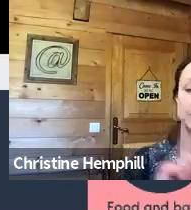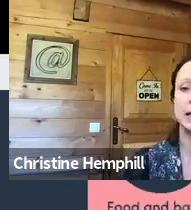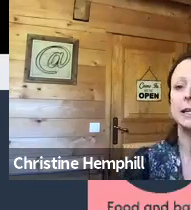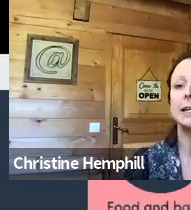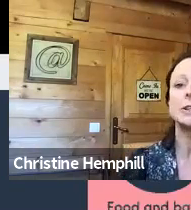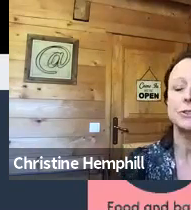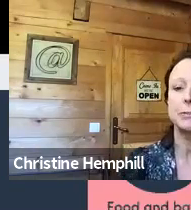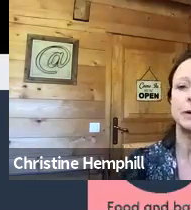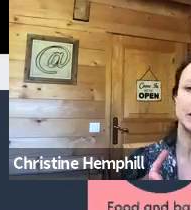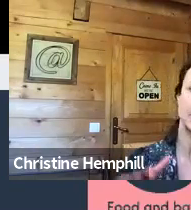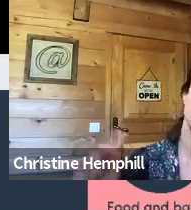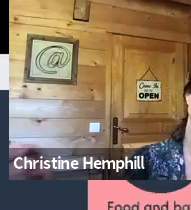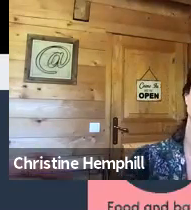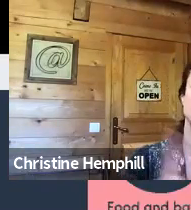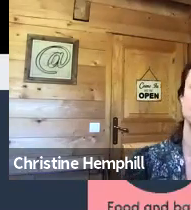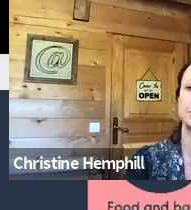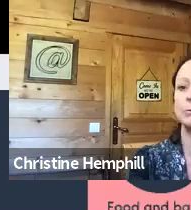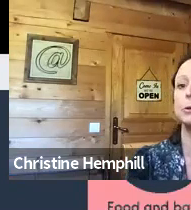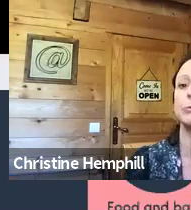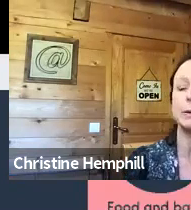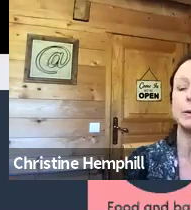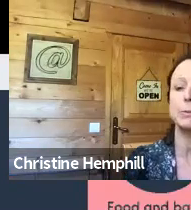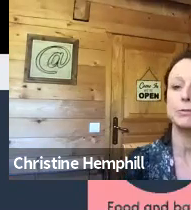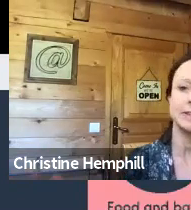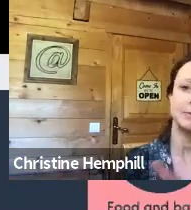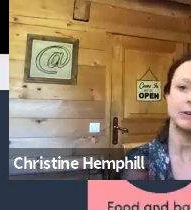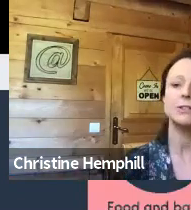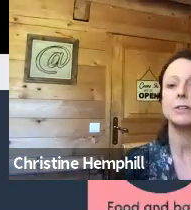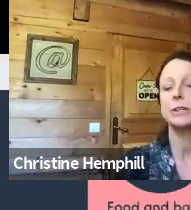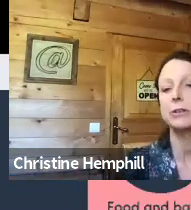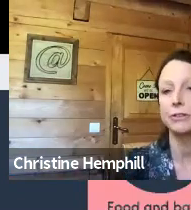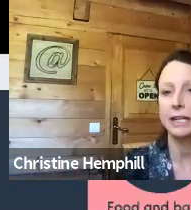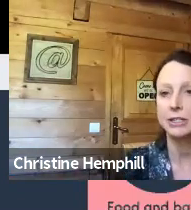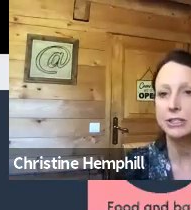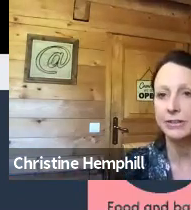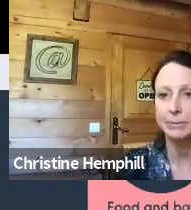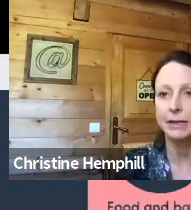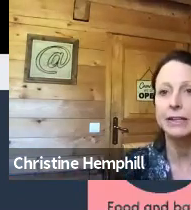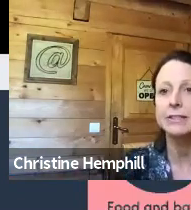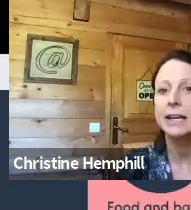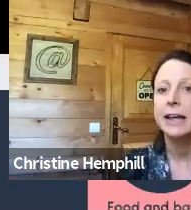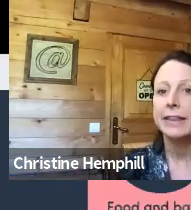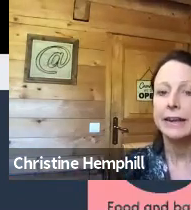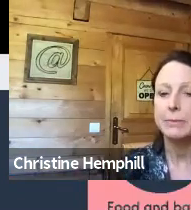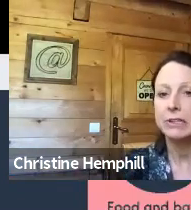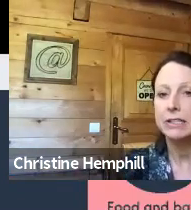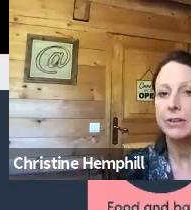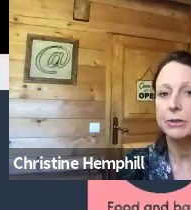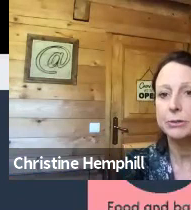particularly larger supermarkets that are trying to move people through the same direction so they're not crossing each other's paths. That can be very difficult to people